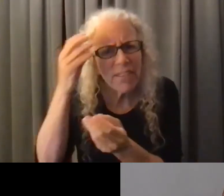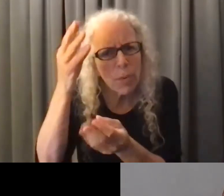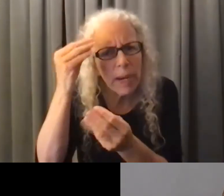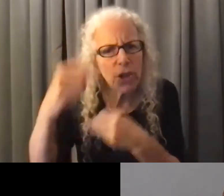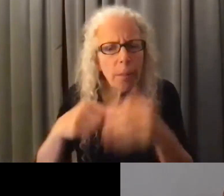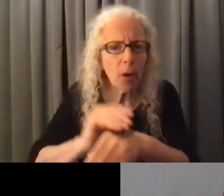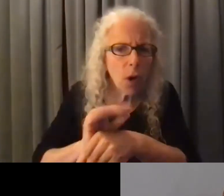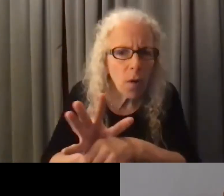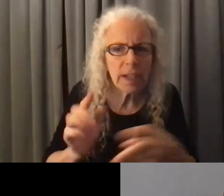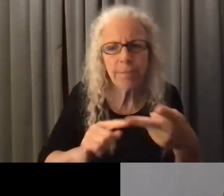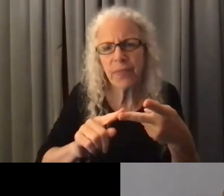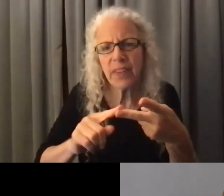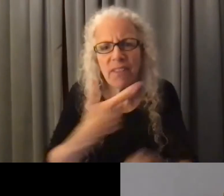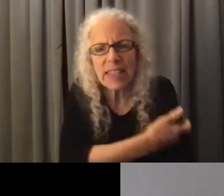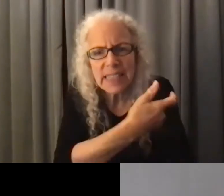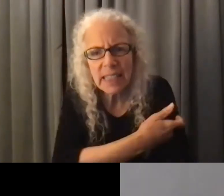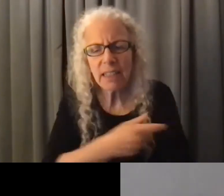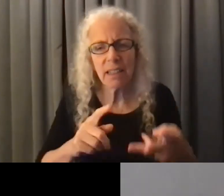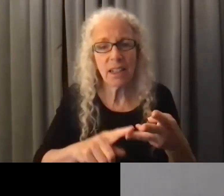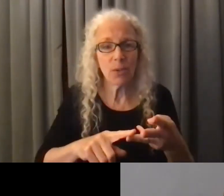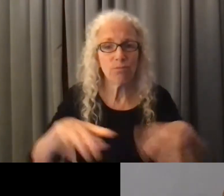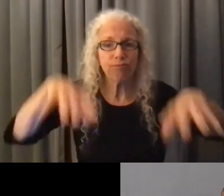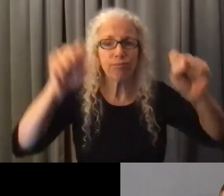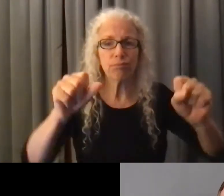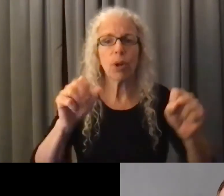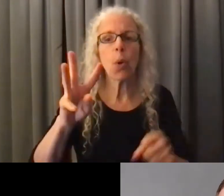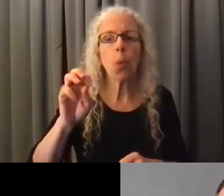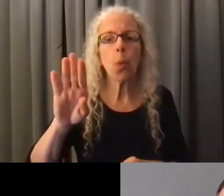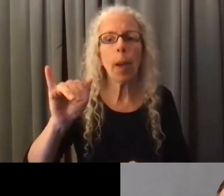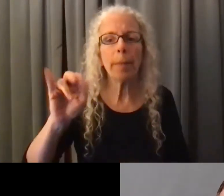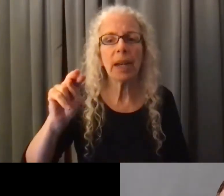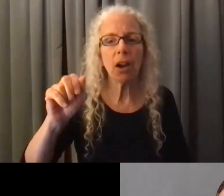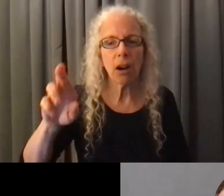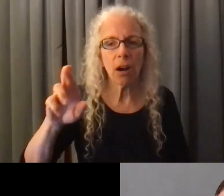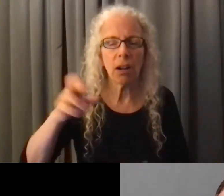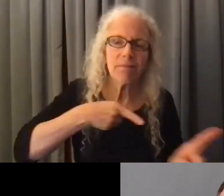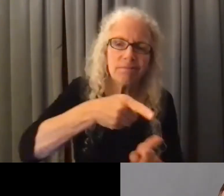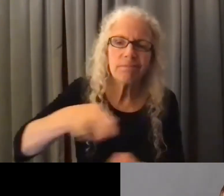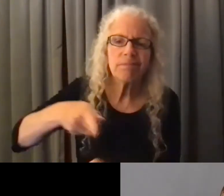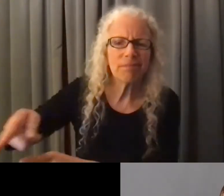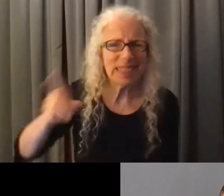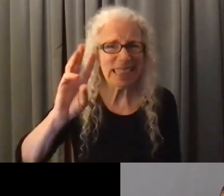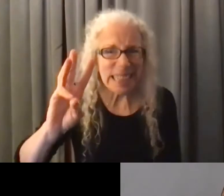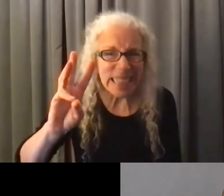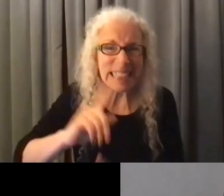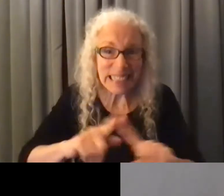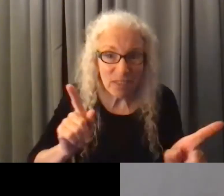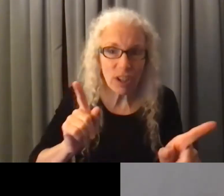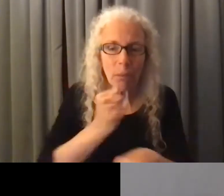vaccine. We created webinars on about 6 different employment topics. We got